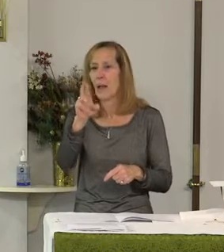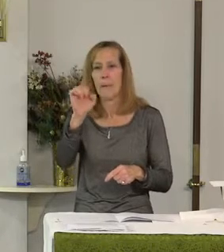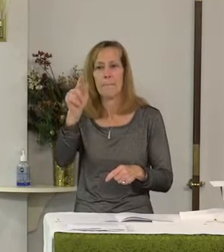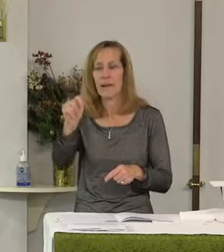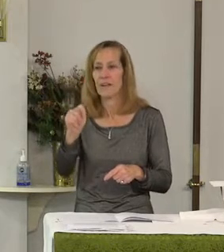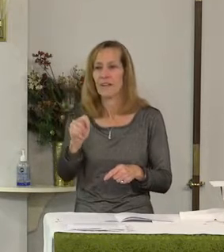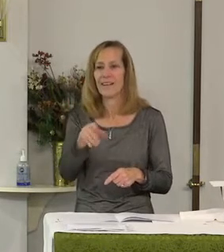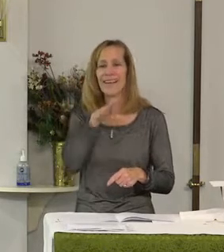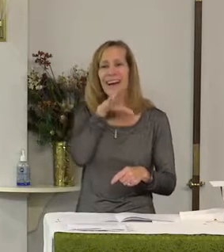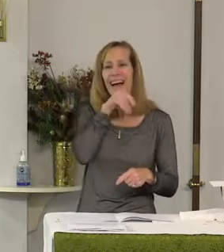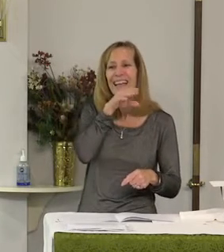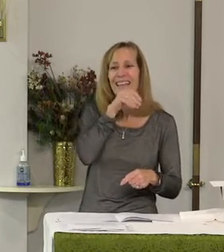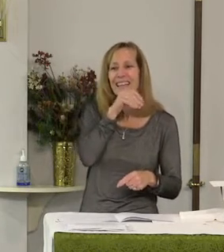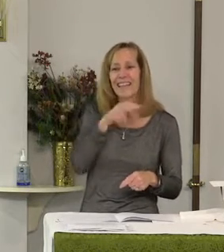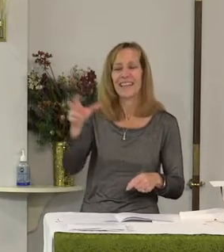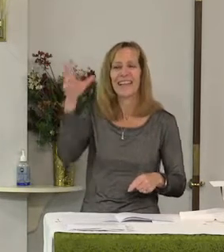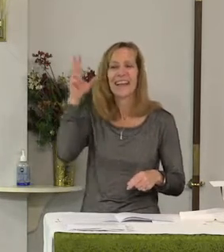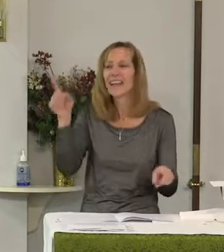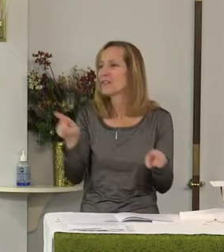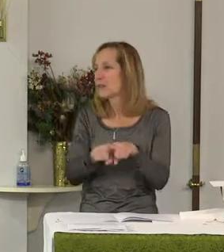A duck hears also."